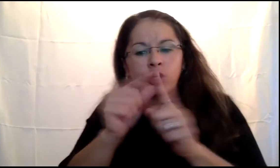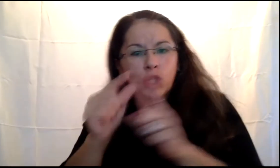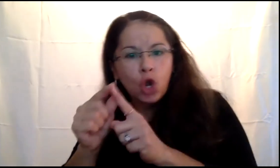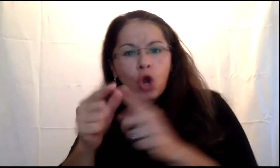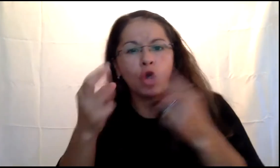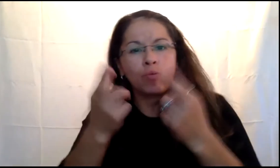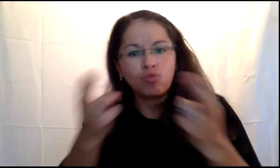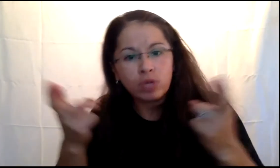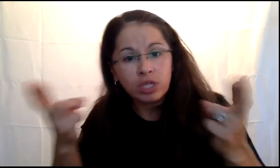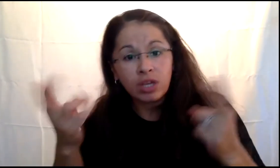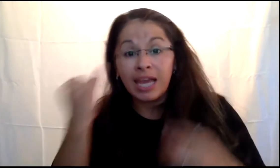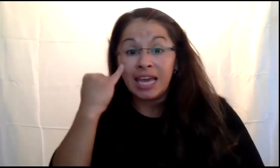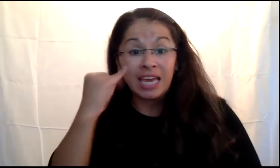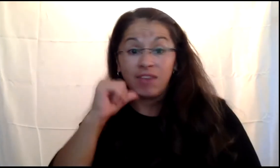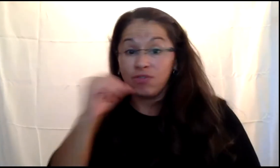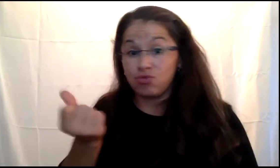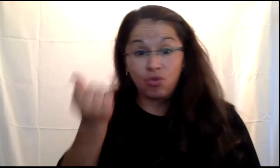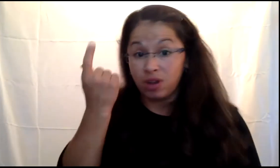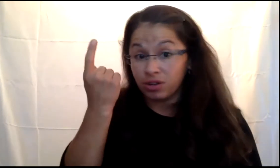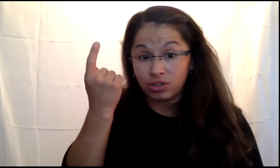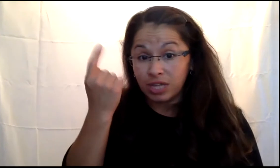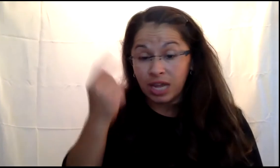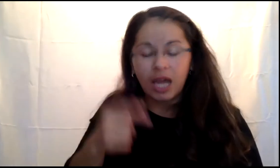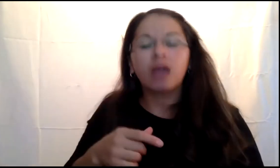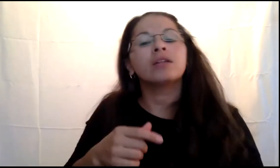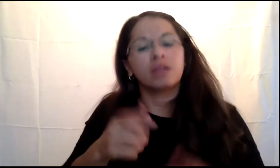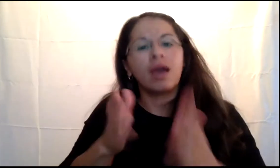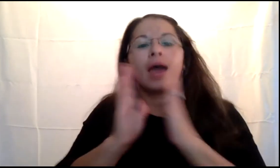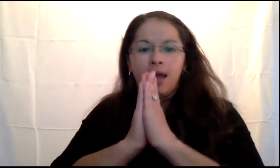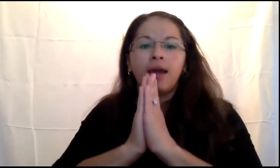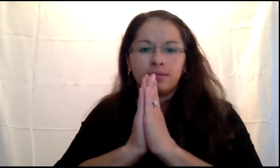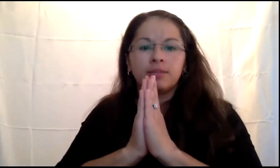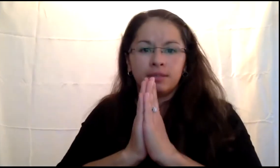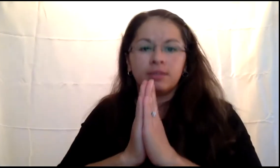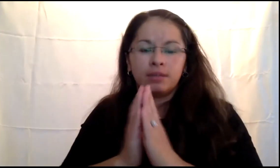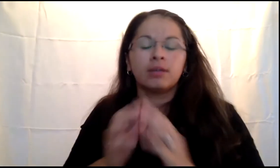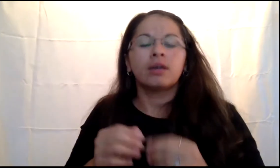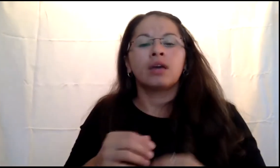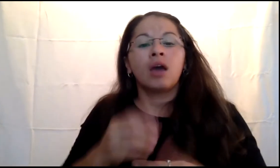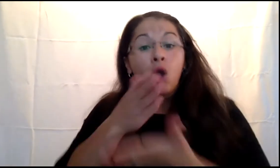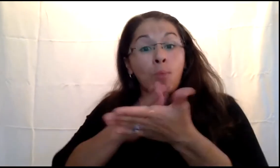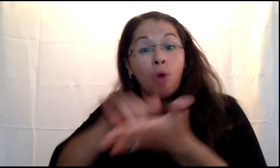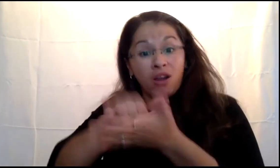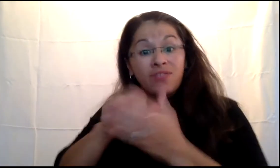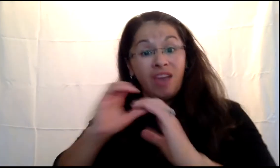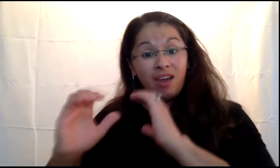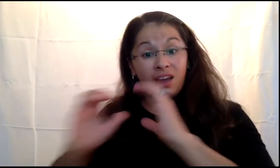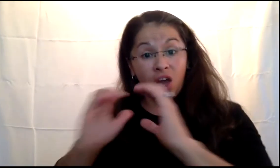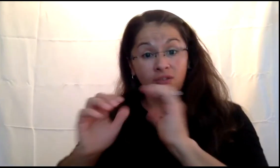then definitely ask and reach out. And I think part of that is, as you're having those conversations with the institutions,